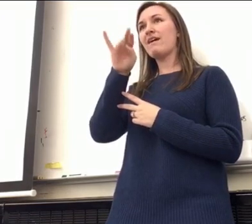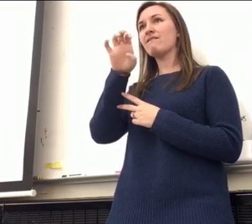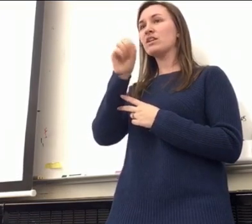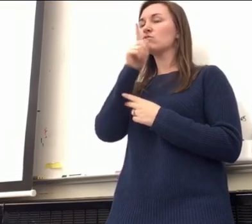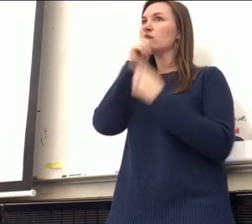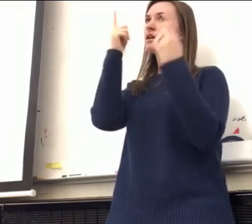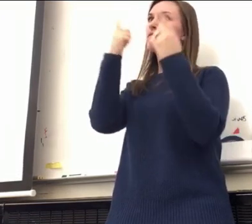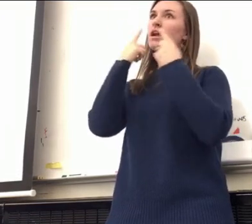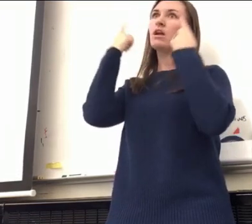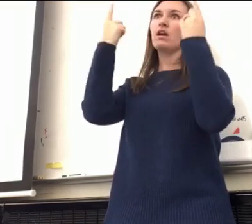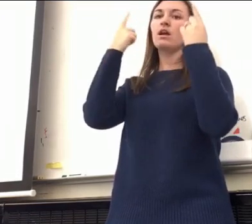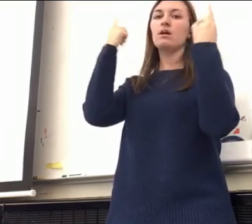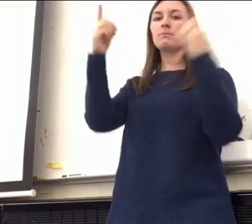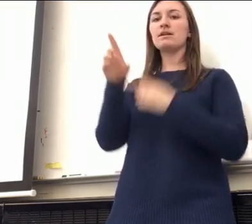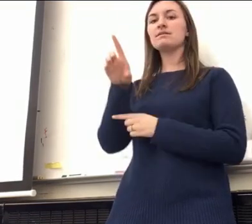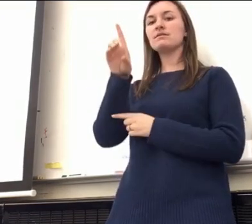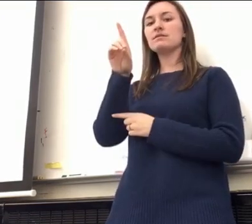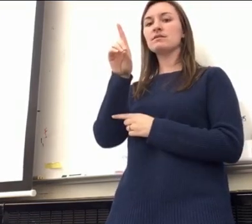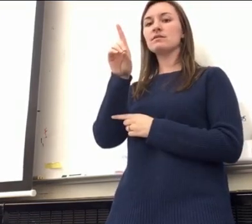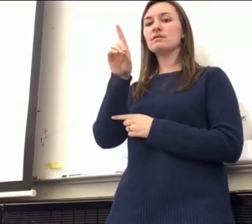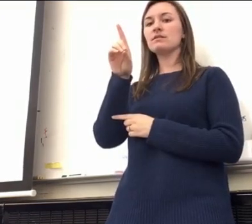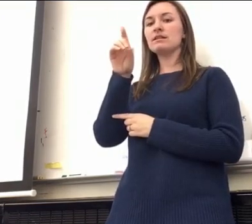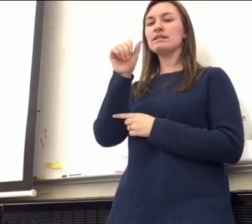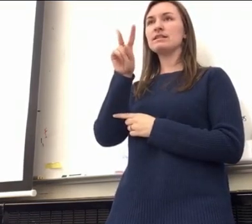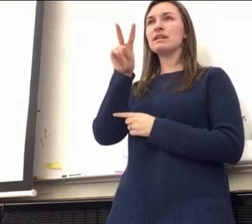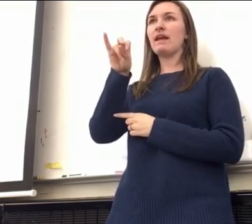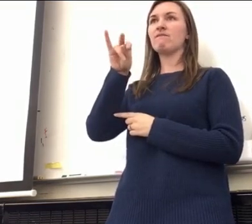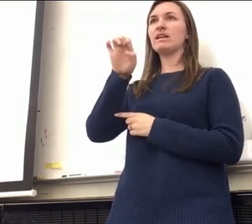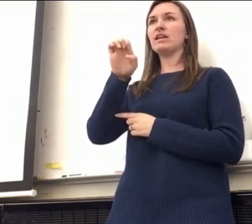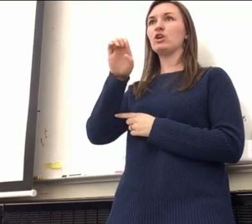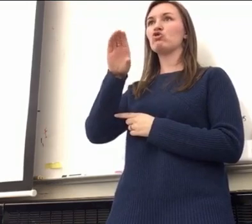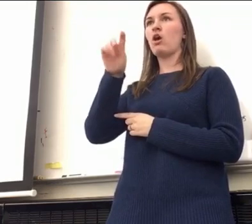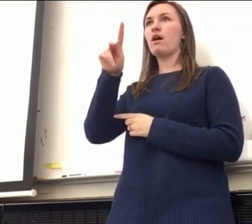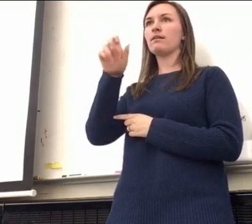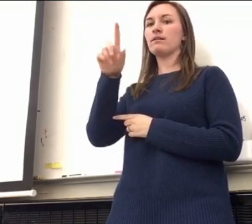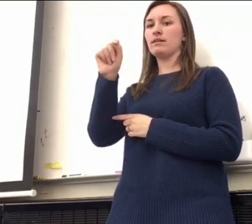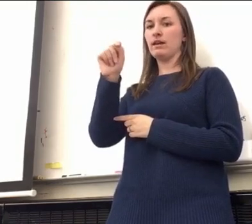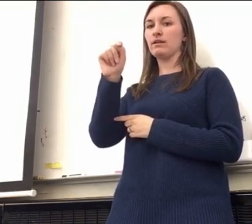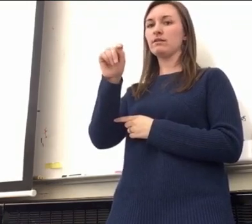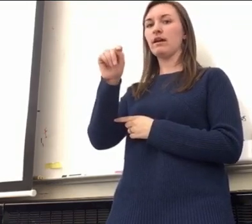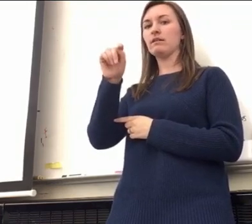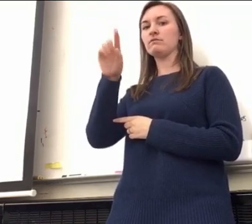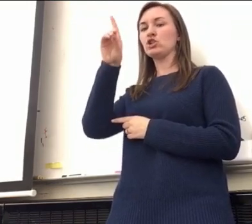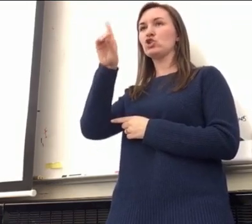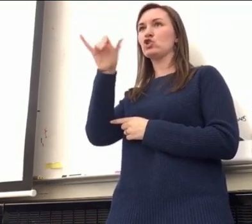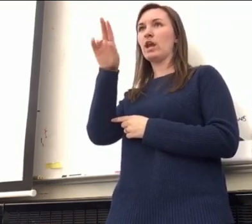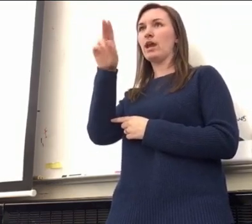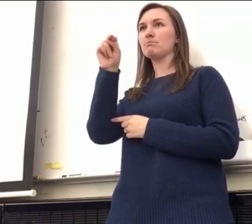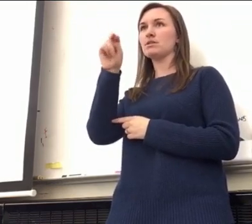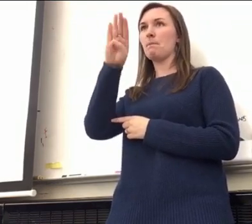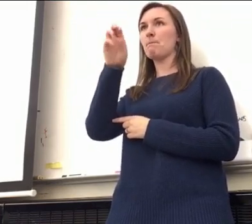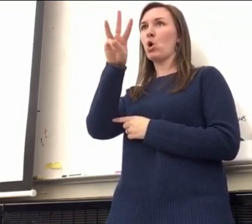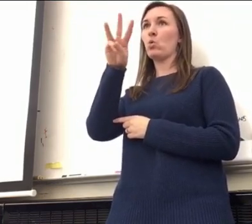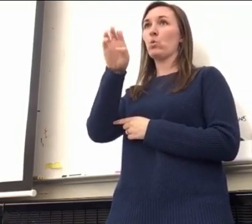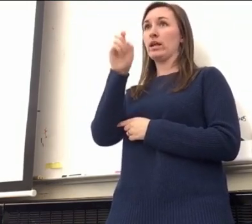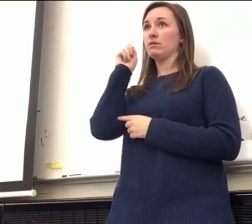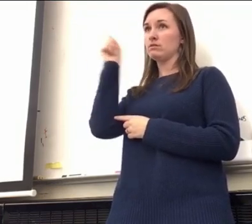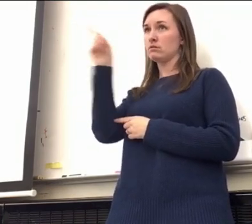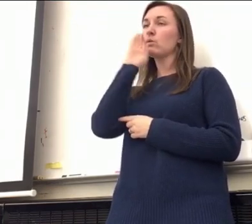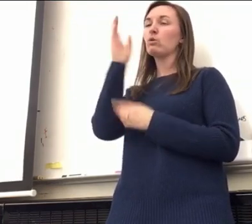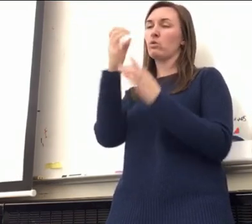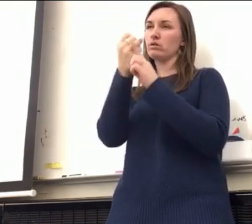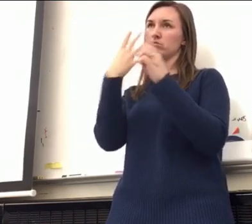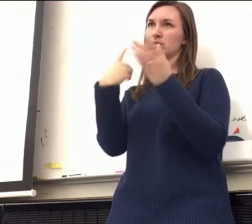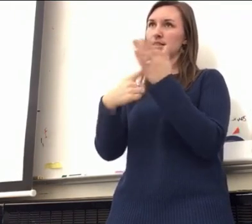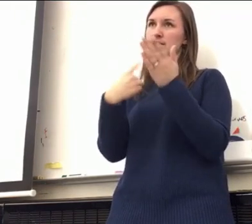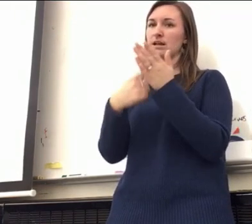history. Davy Crockett we'll talk about in just a second, and Jim Bowie we'll talk about in a second more. What's going to happen is surrounding these 180